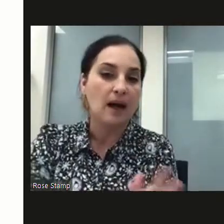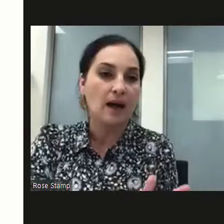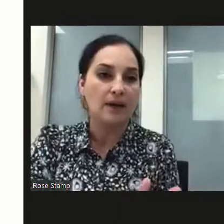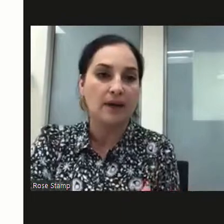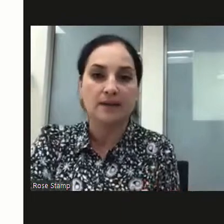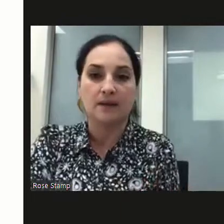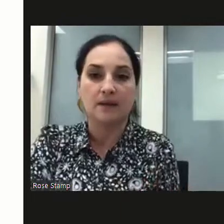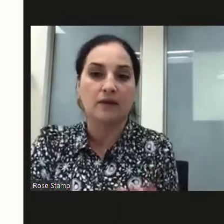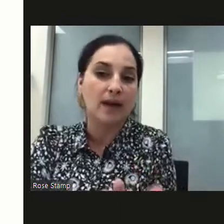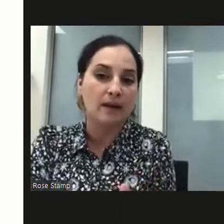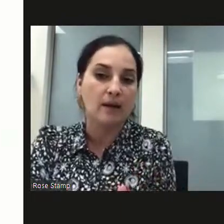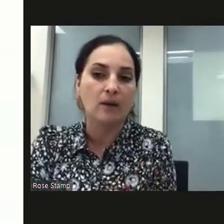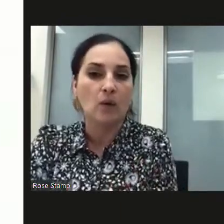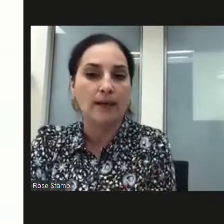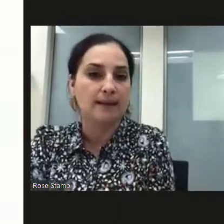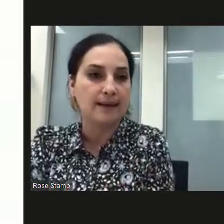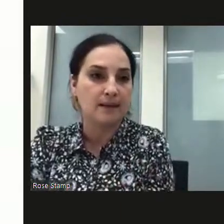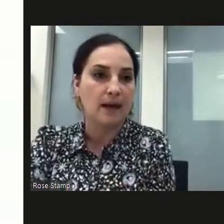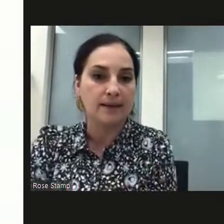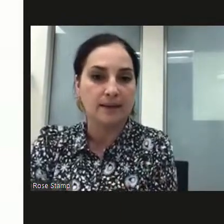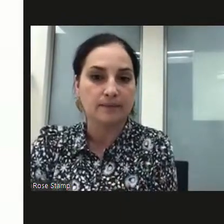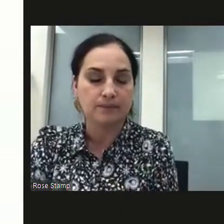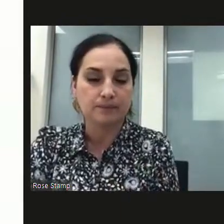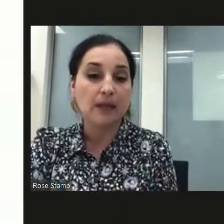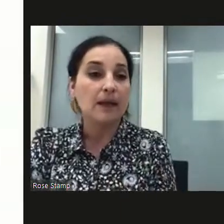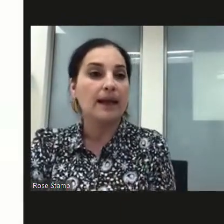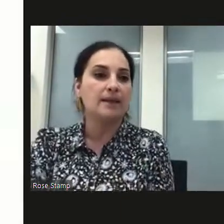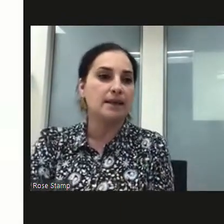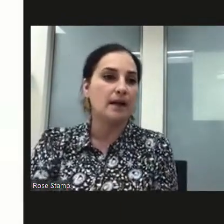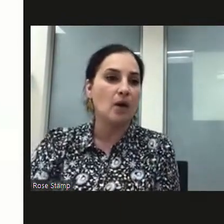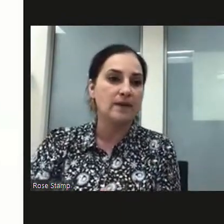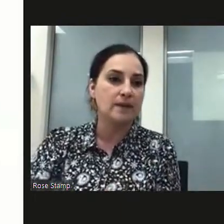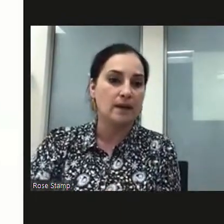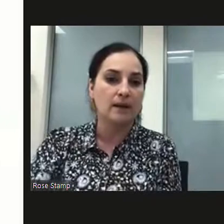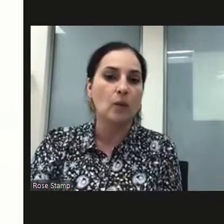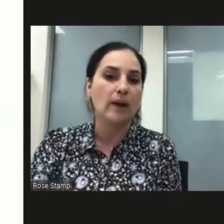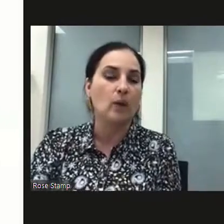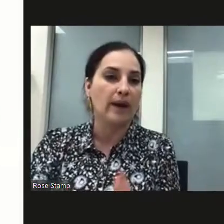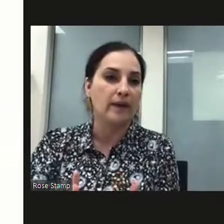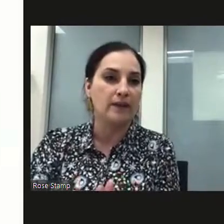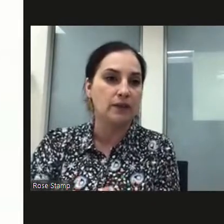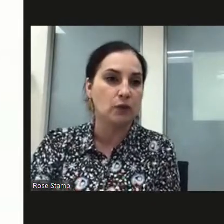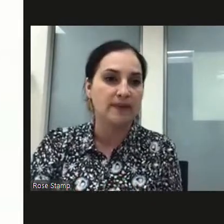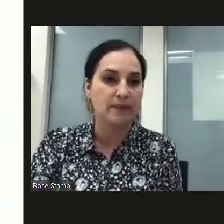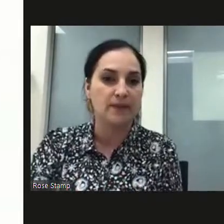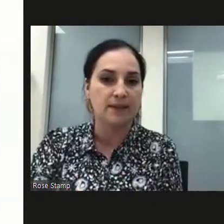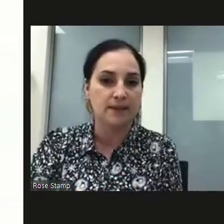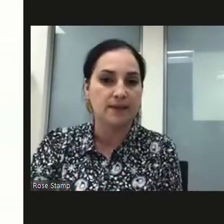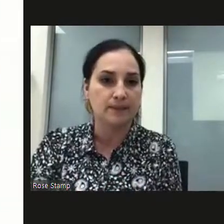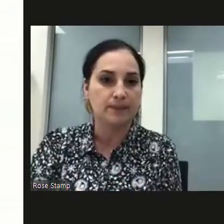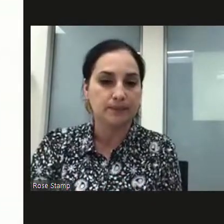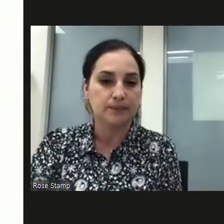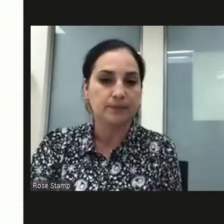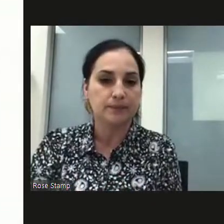specialized, either as a grammatical or as a lexical item. And in our study, we are weighing these two